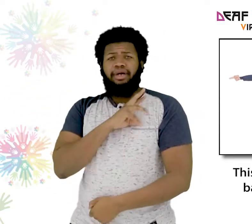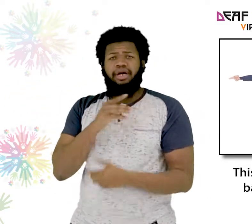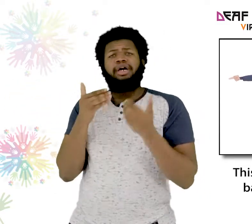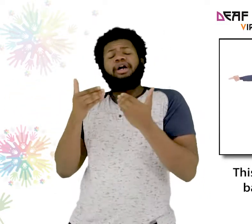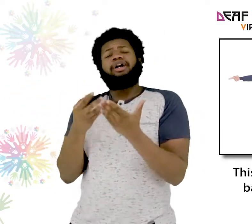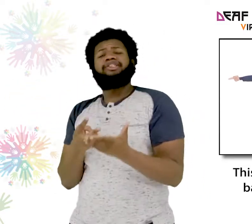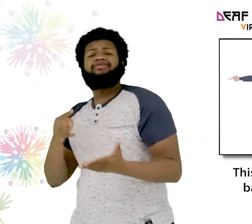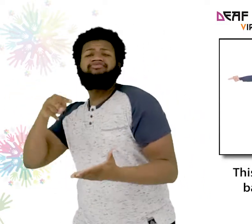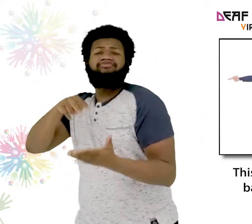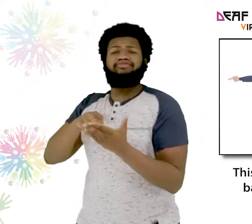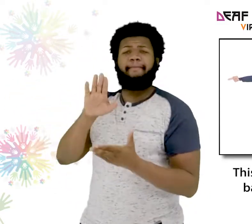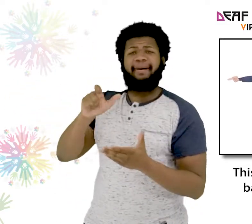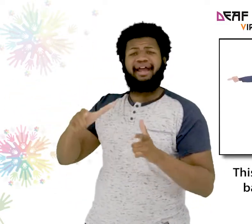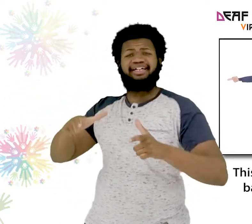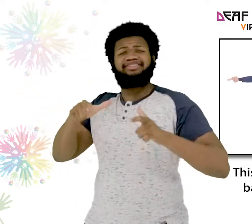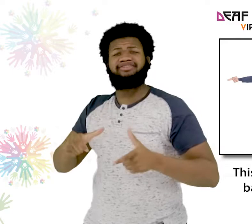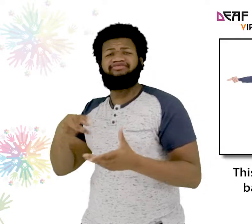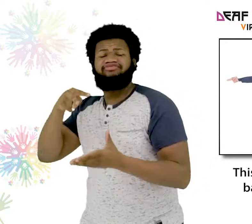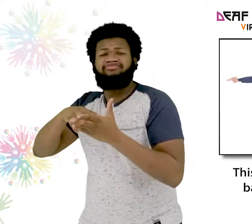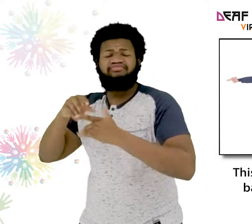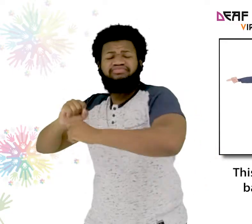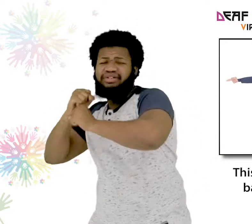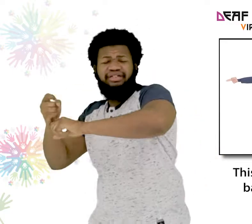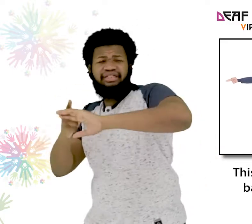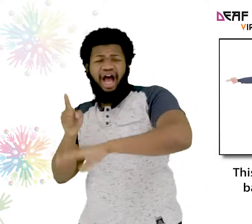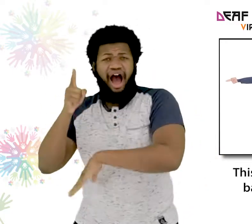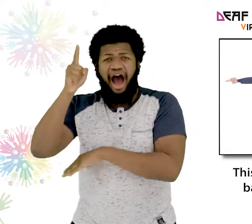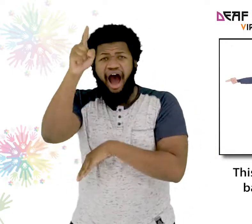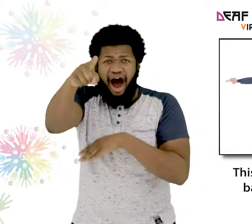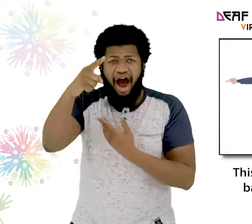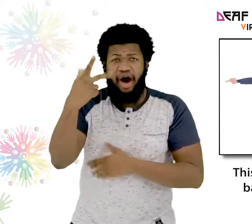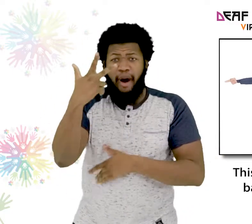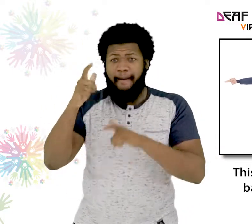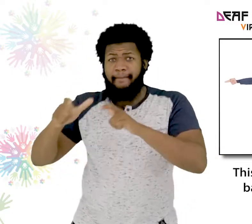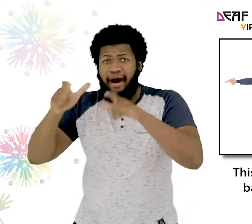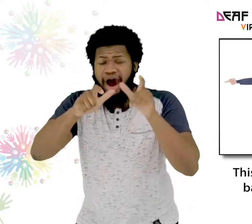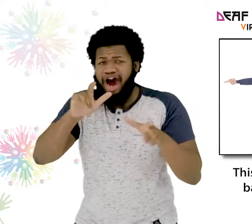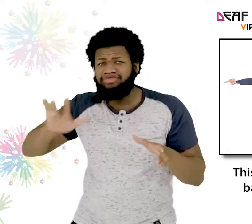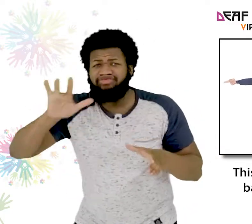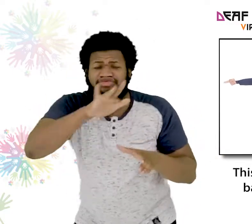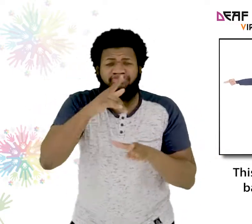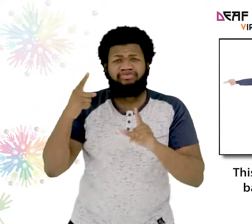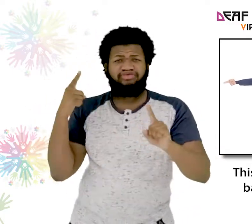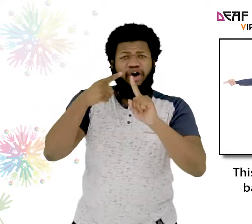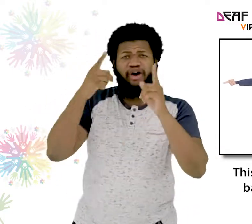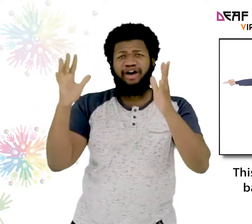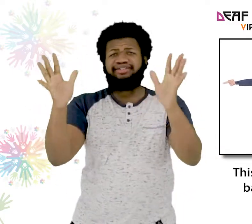This time William got on a base. He stole bases. He scored. He